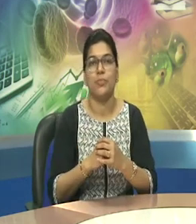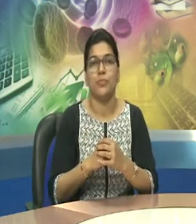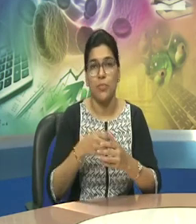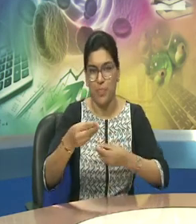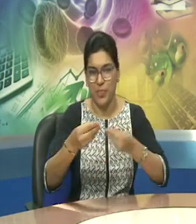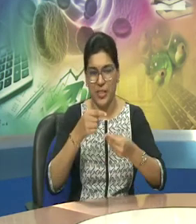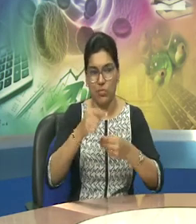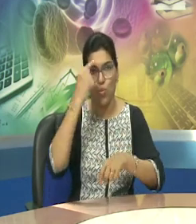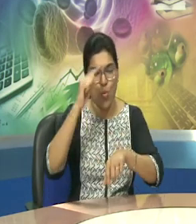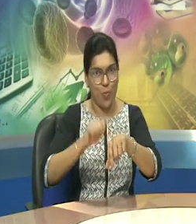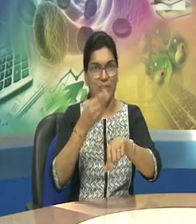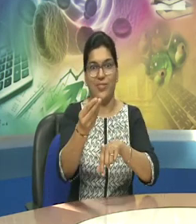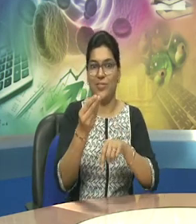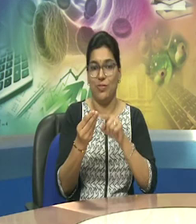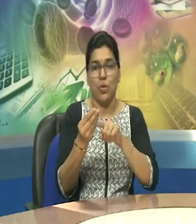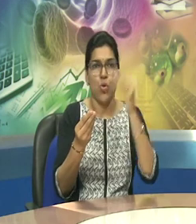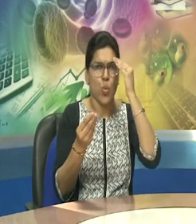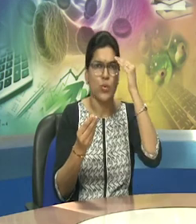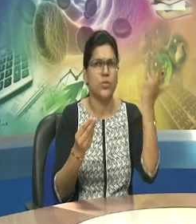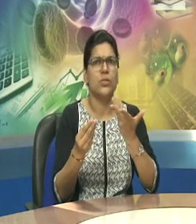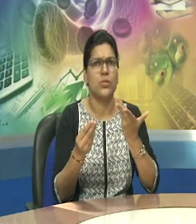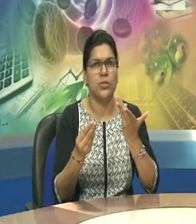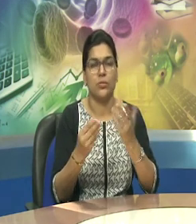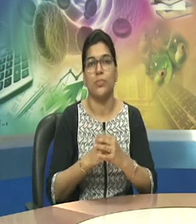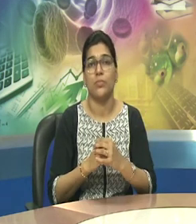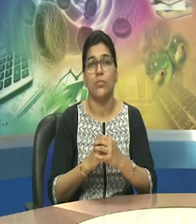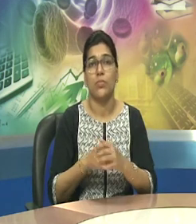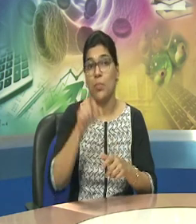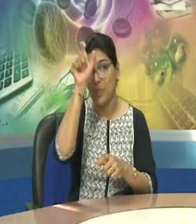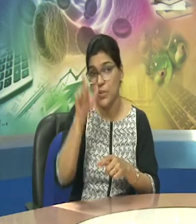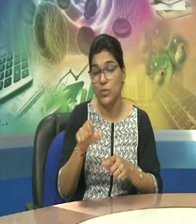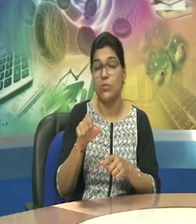Let's explain the first point, identifying entrepreneurial opportunity.